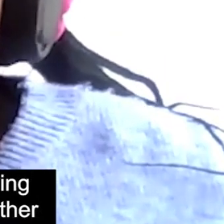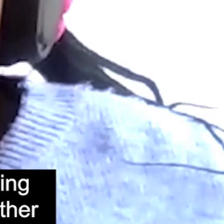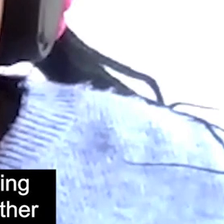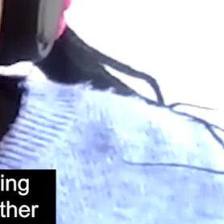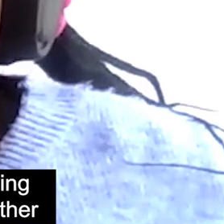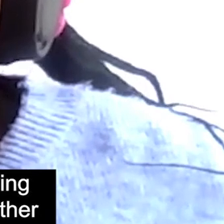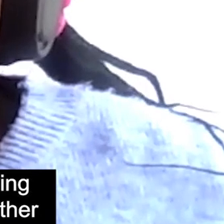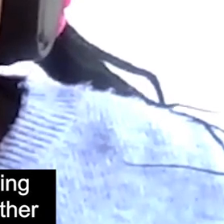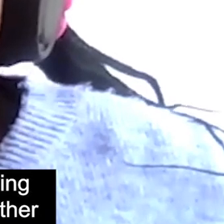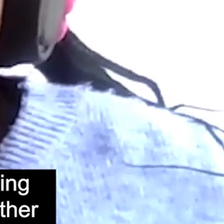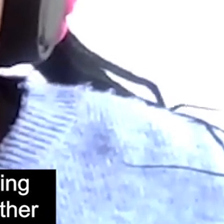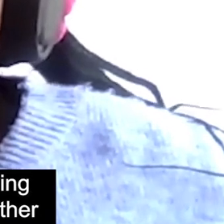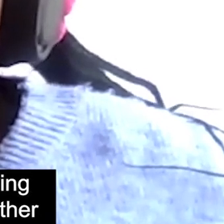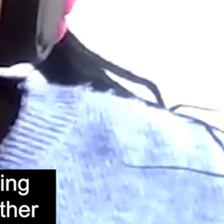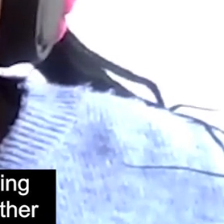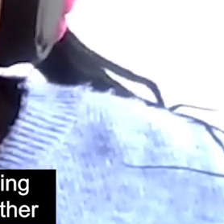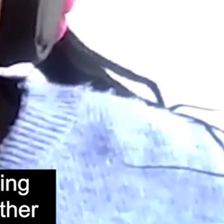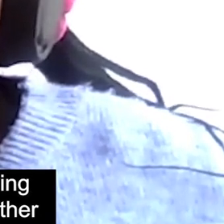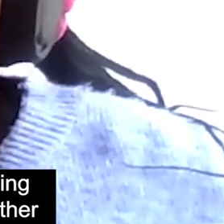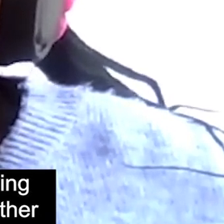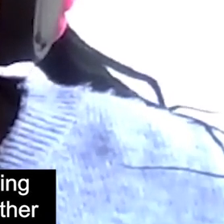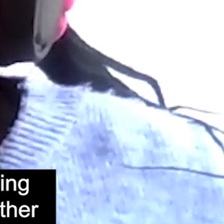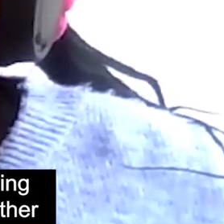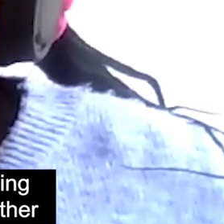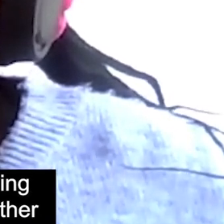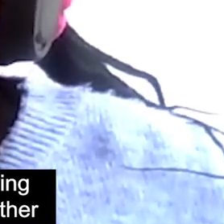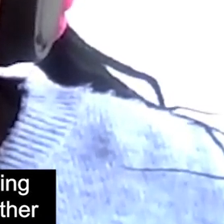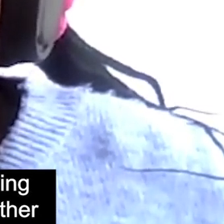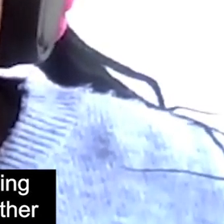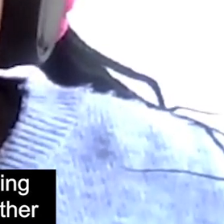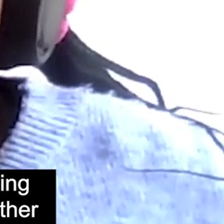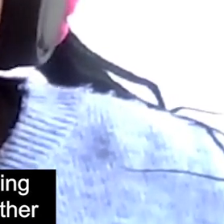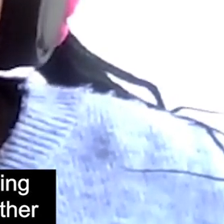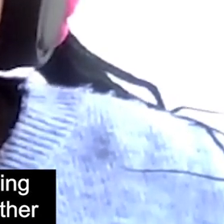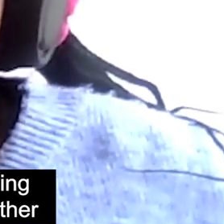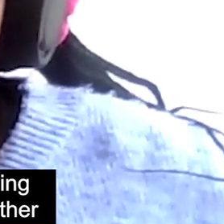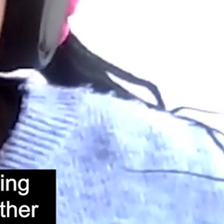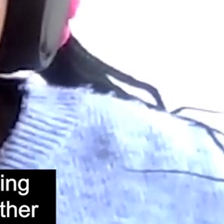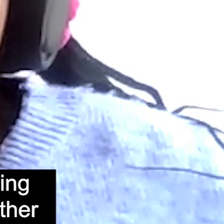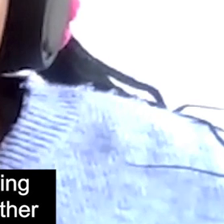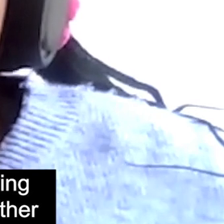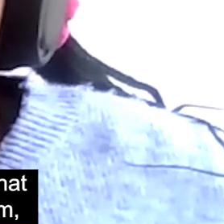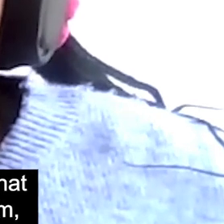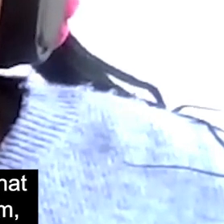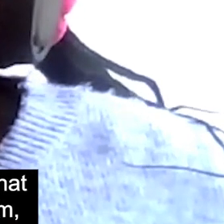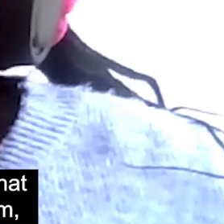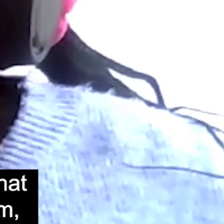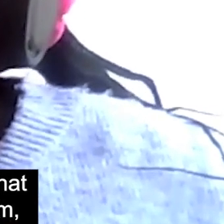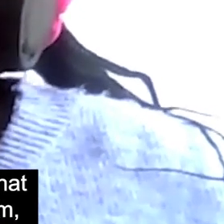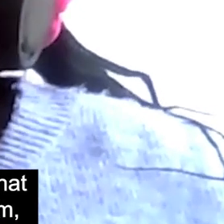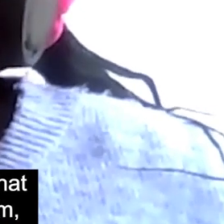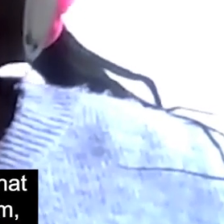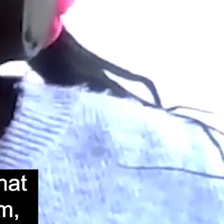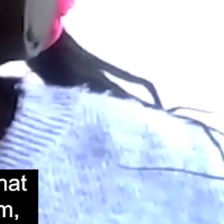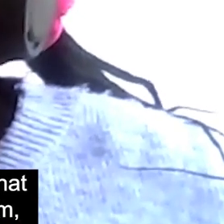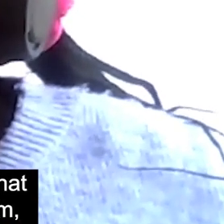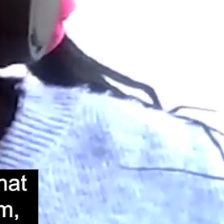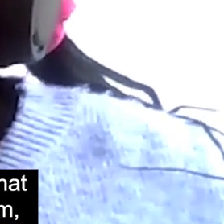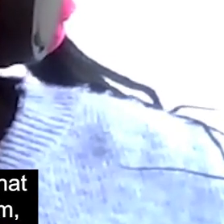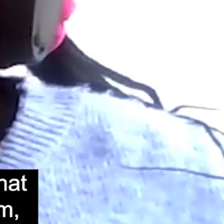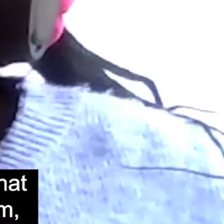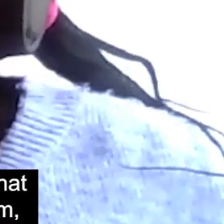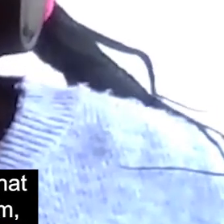Project, what we are trying to do is bring disabled young people together, and we want to hear from